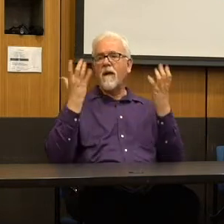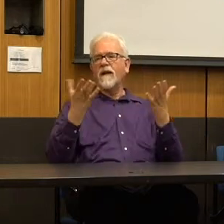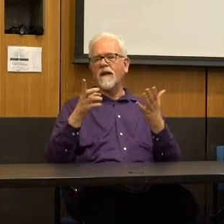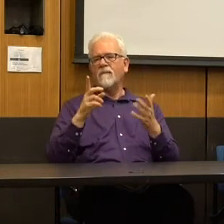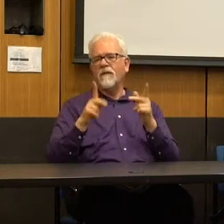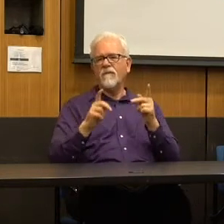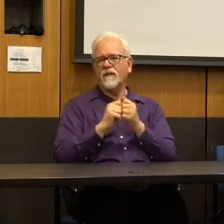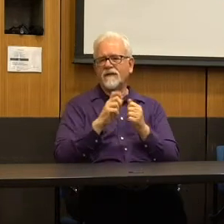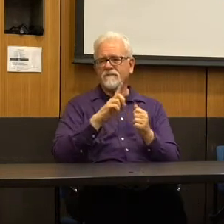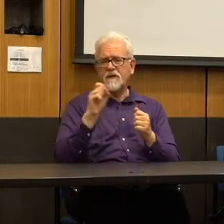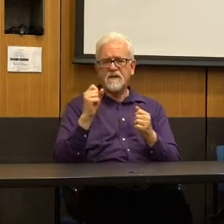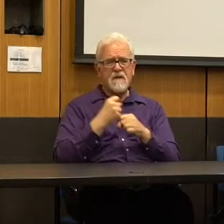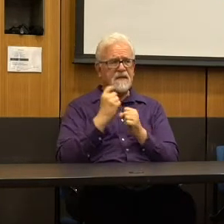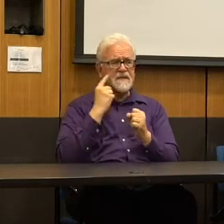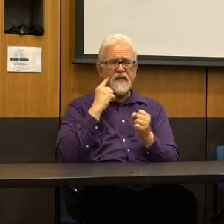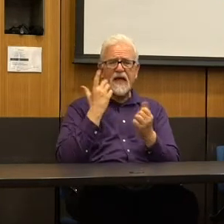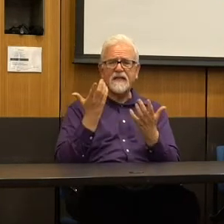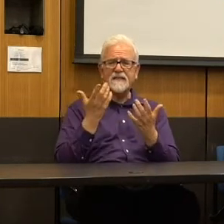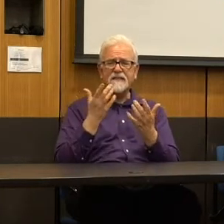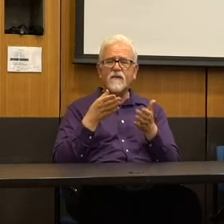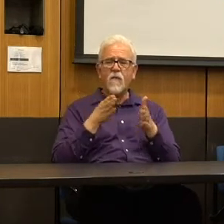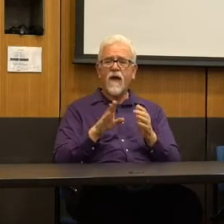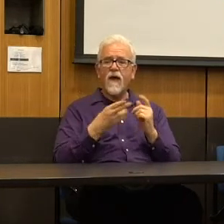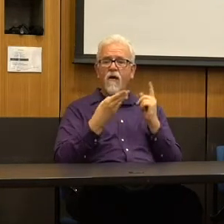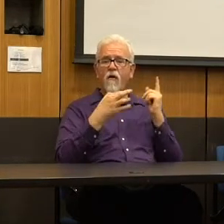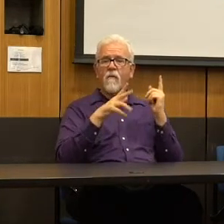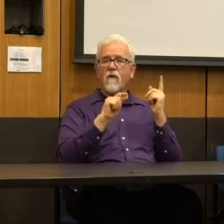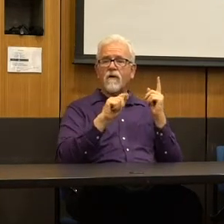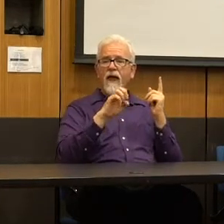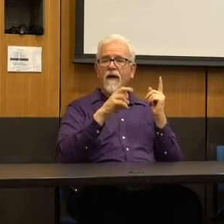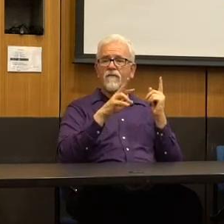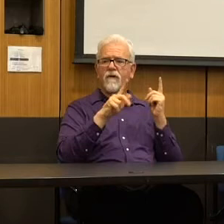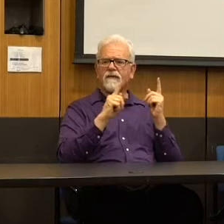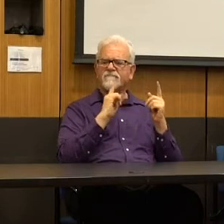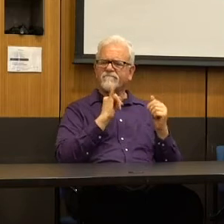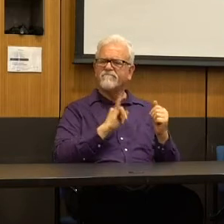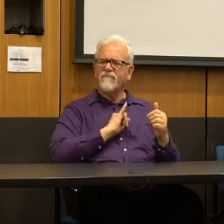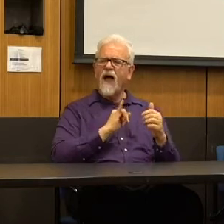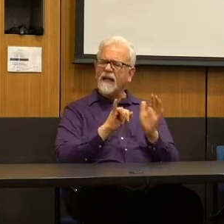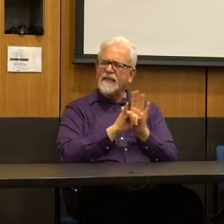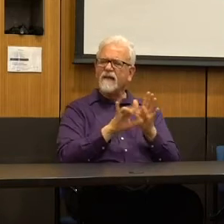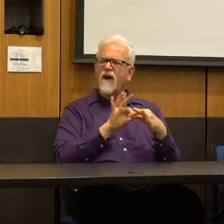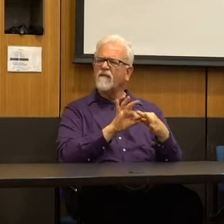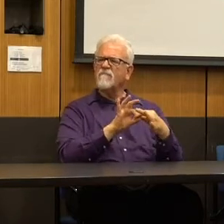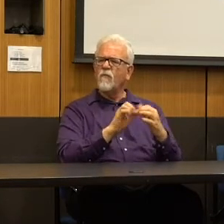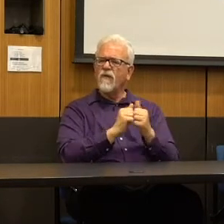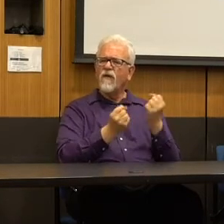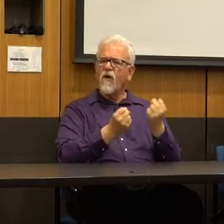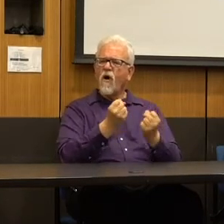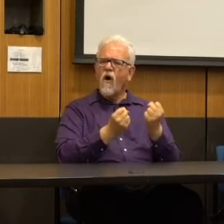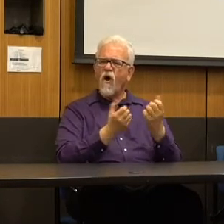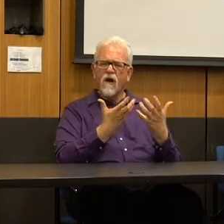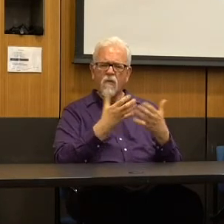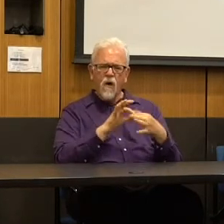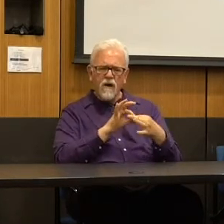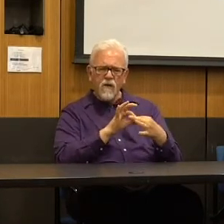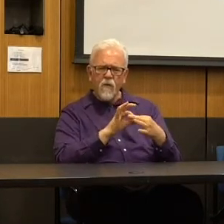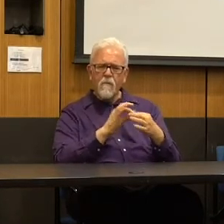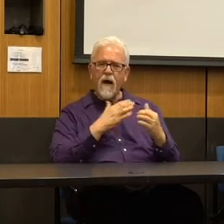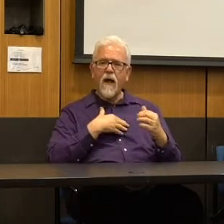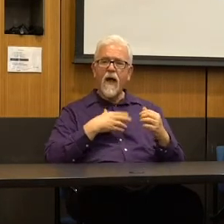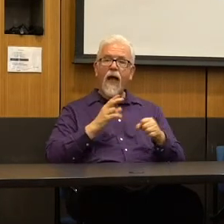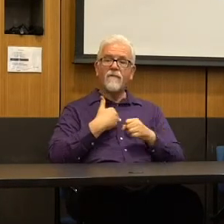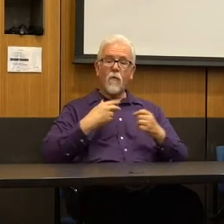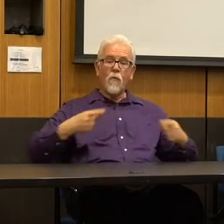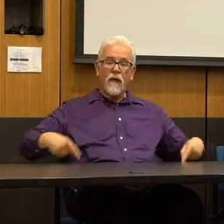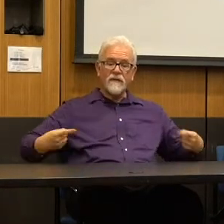So it makes sense in this way that Herbert Everest, too, really identified with the car, and he really wanted to be able to get his wheelchair in and